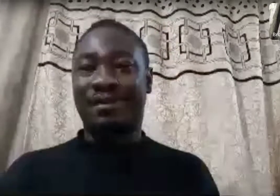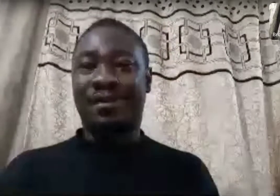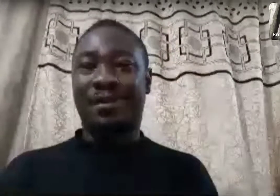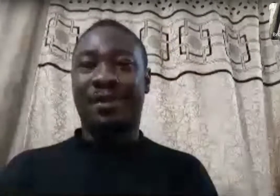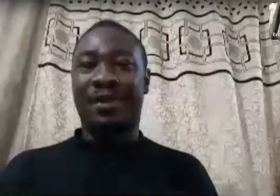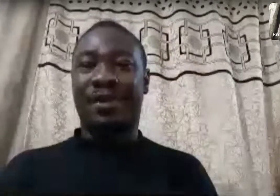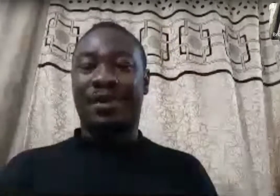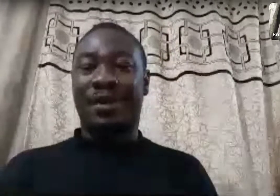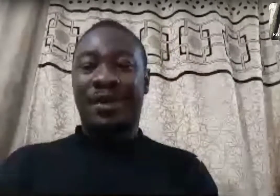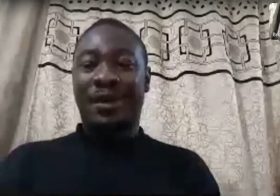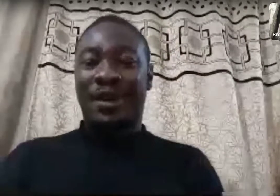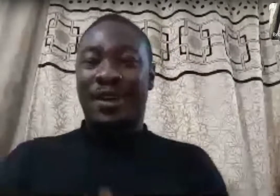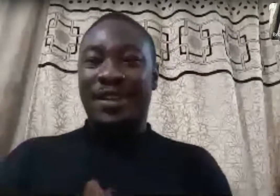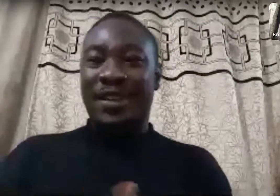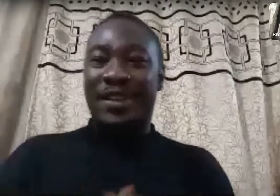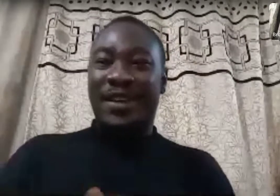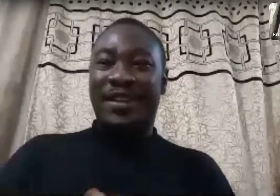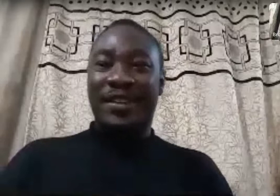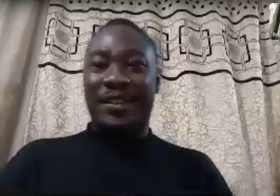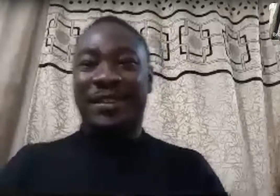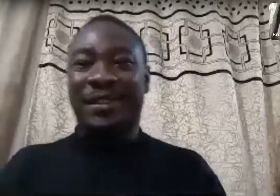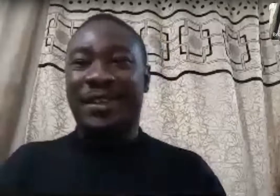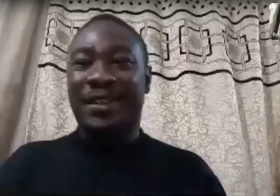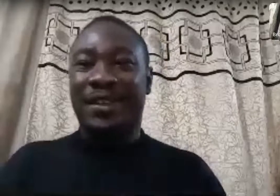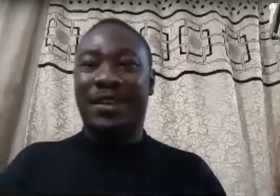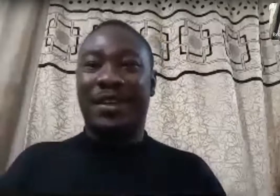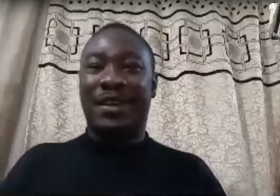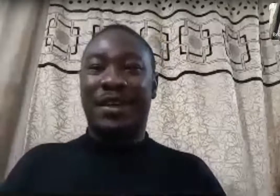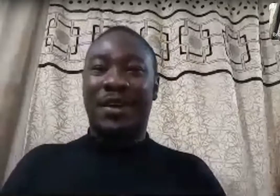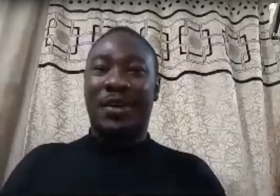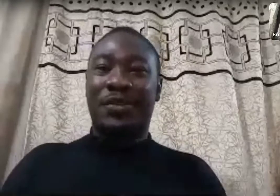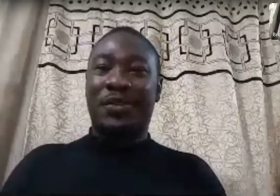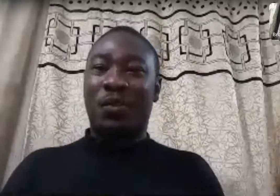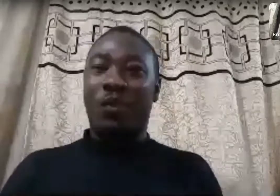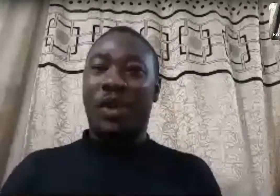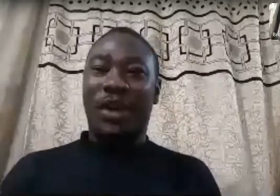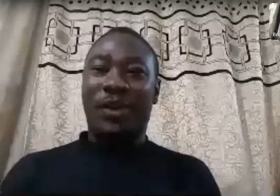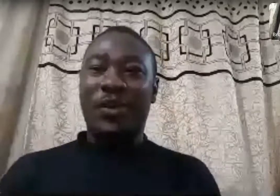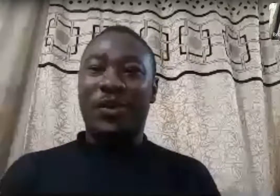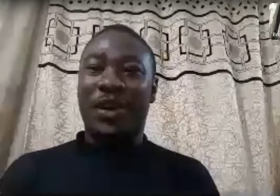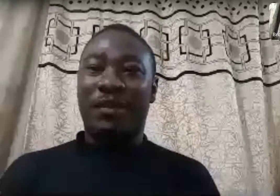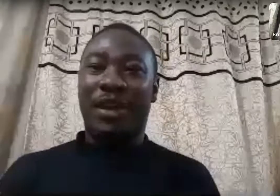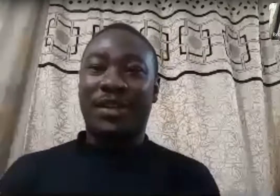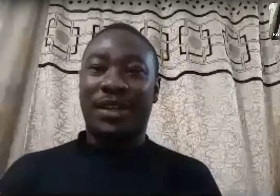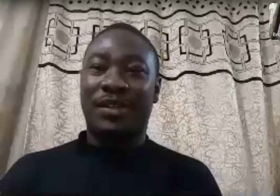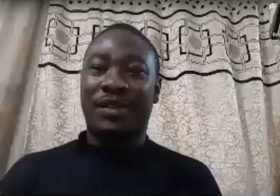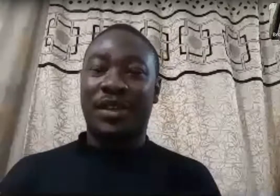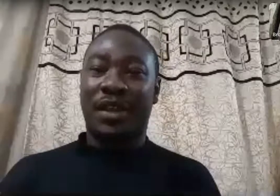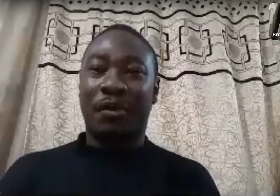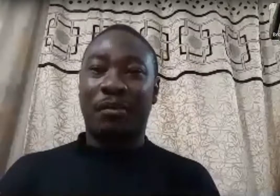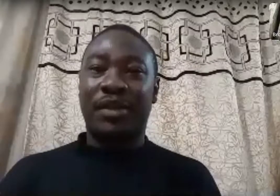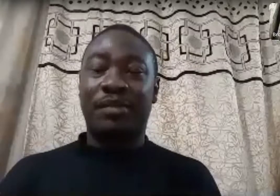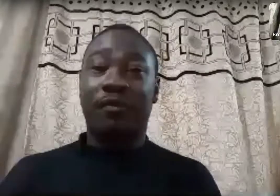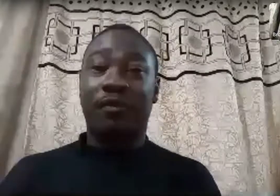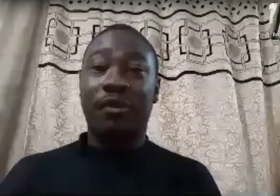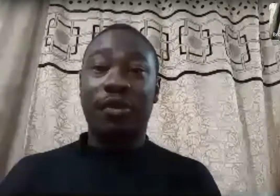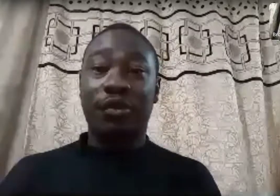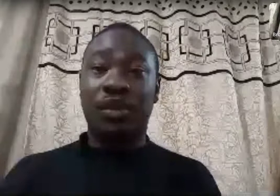Is it exciting? So we are going to have class activity now, but before we do that, let us have a